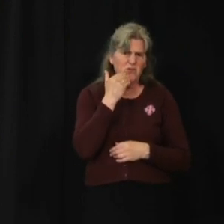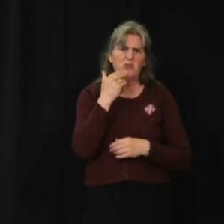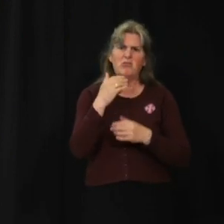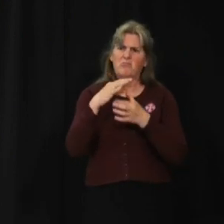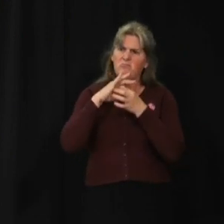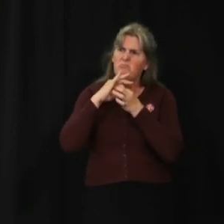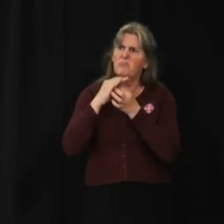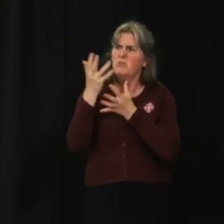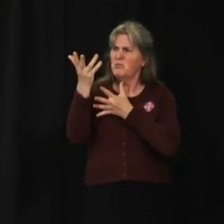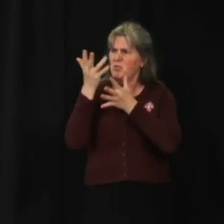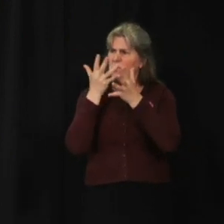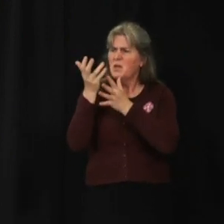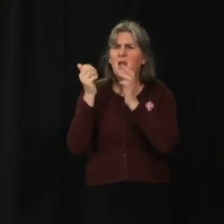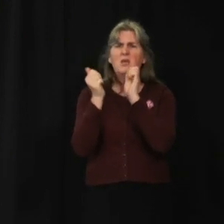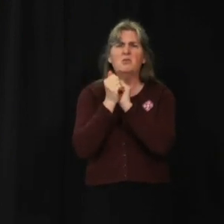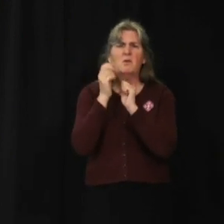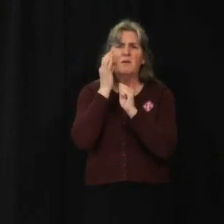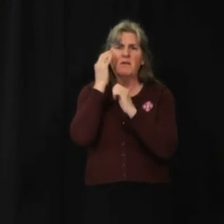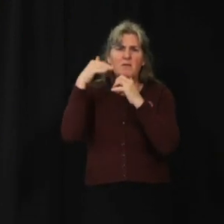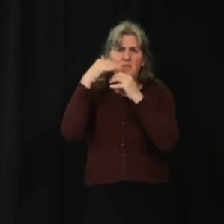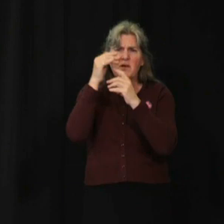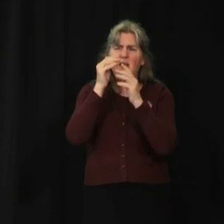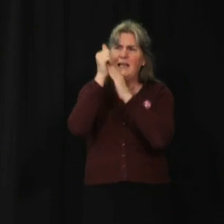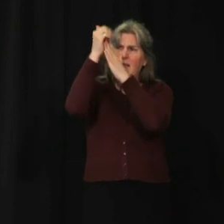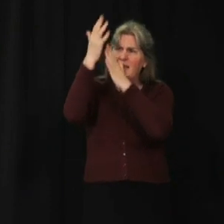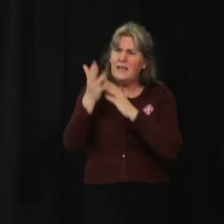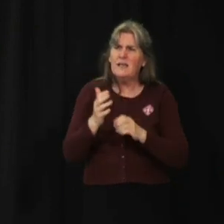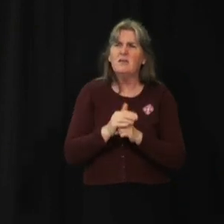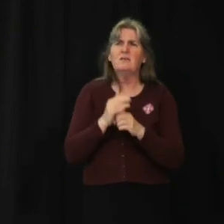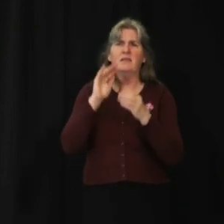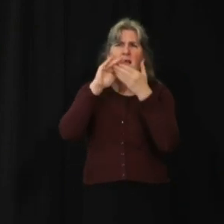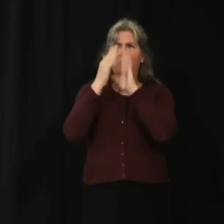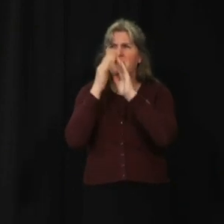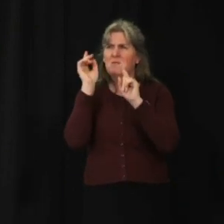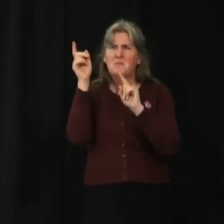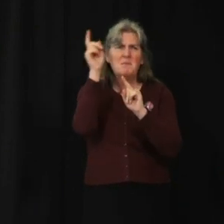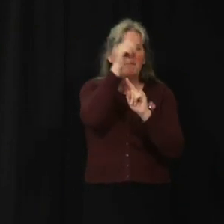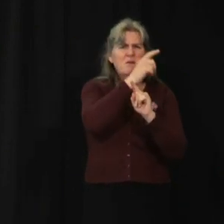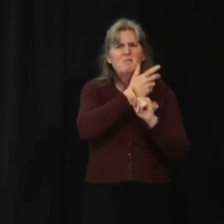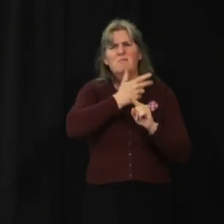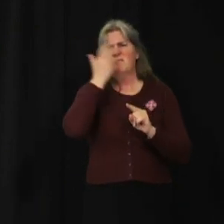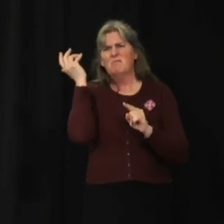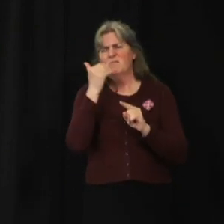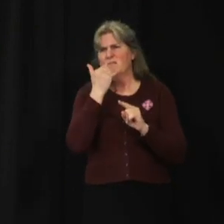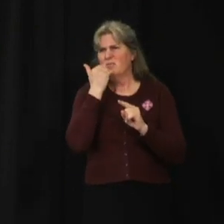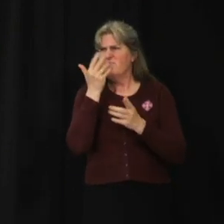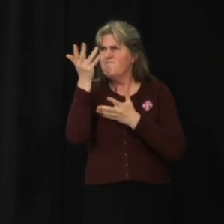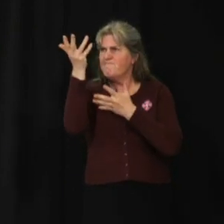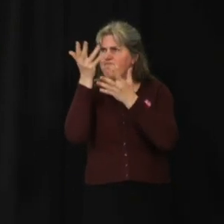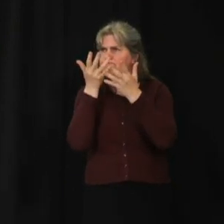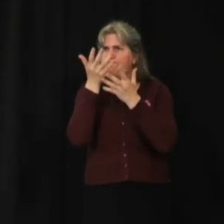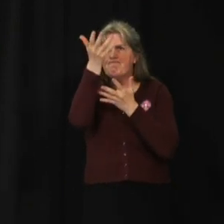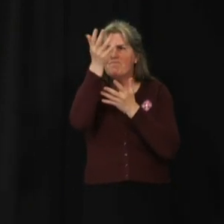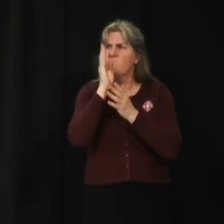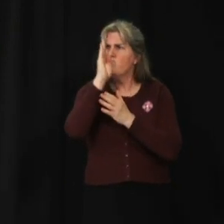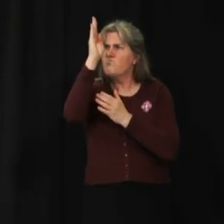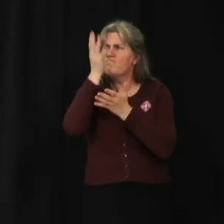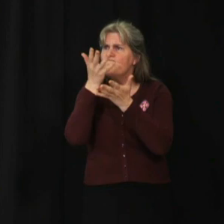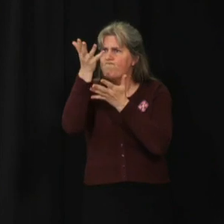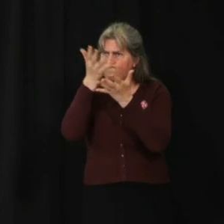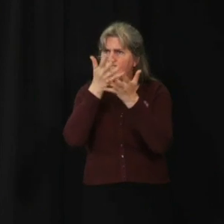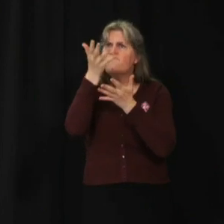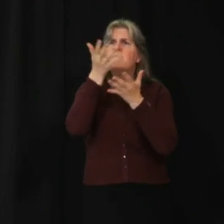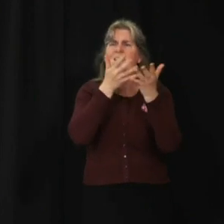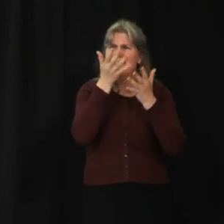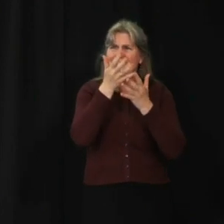Nations governments and the municipal governments and the leaders in their communities, to have that ability to see how